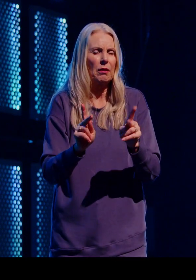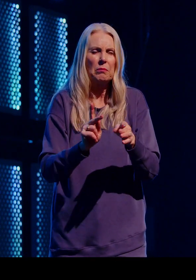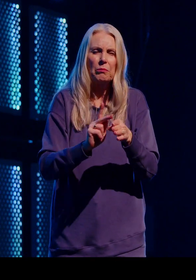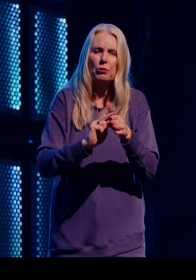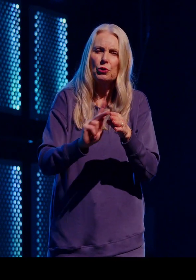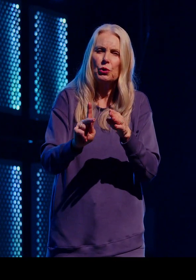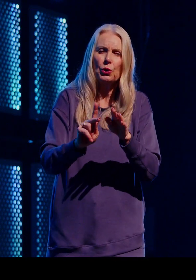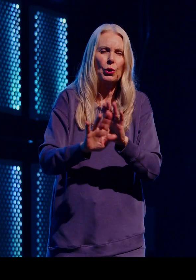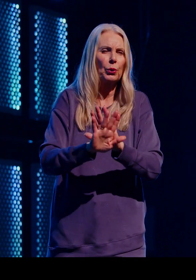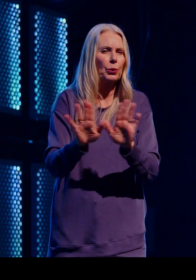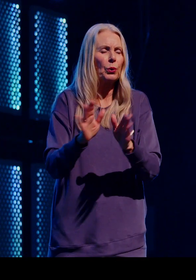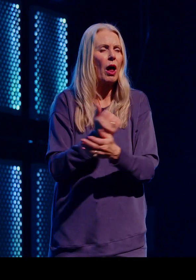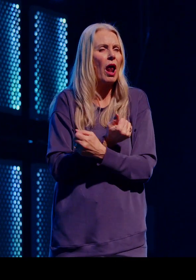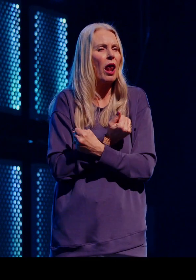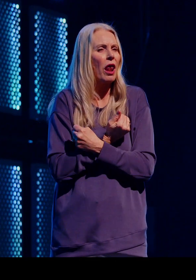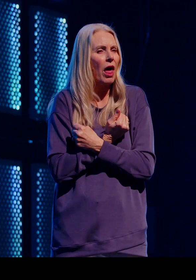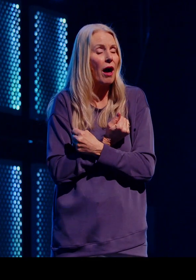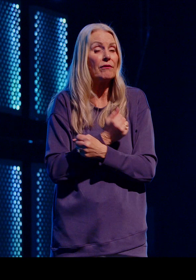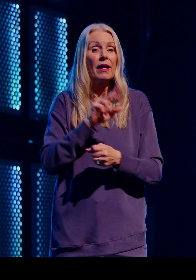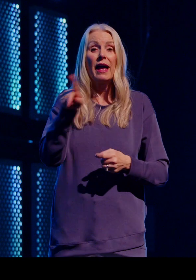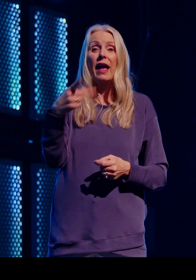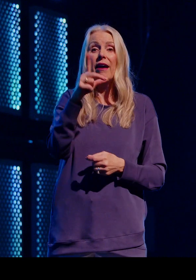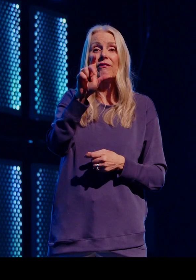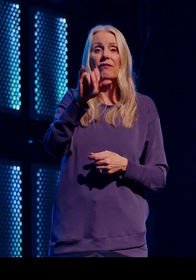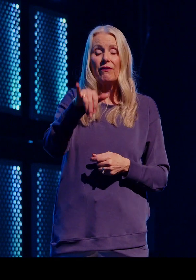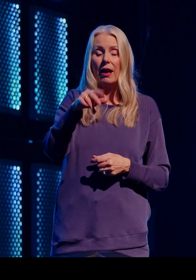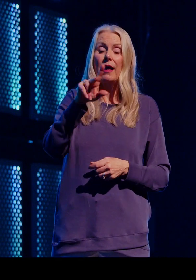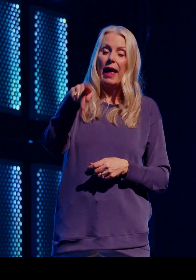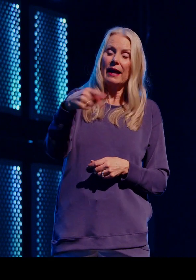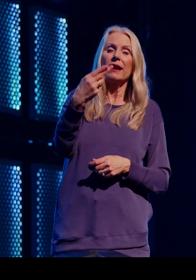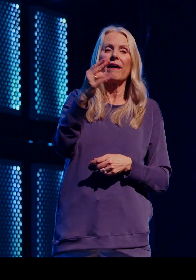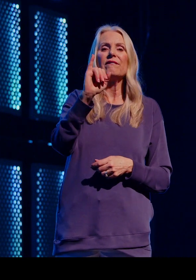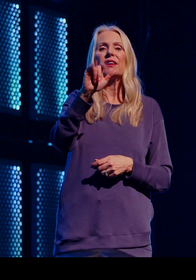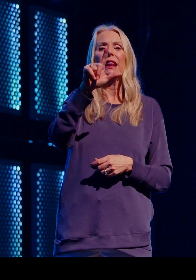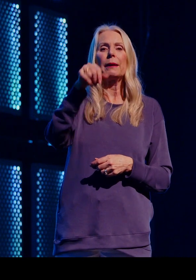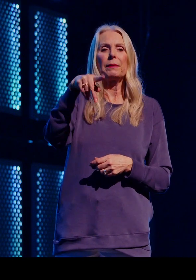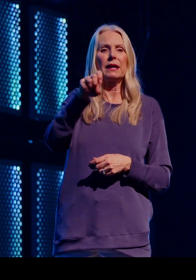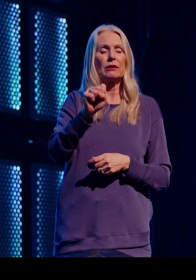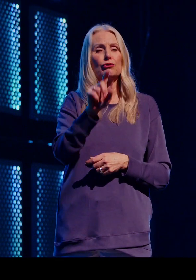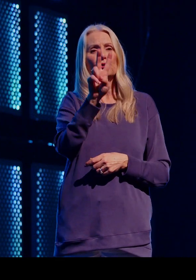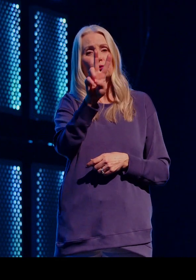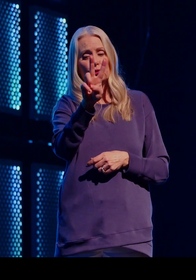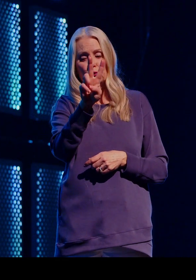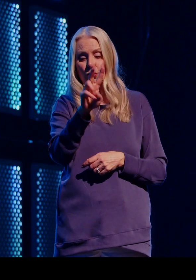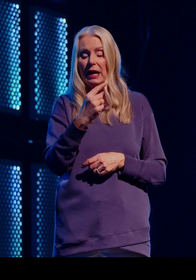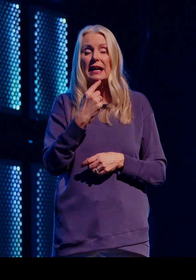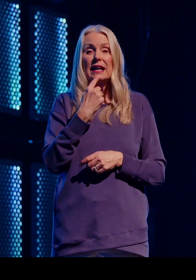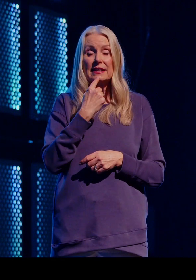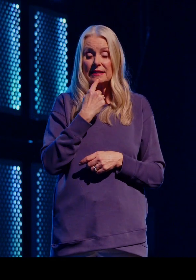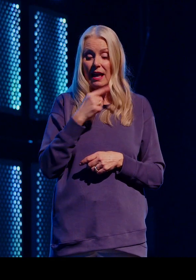in Philippians 2 where we look at the humility of Christ in verse 8 that Jesus